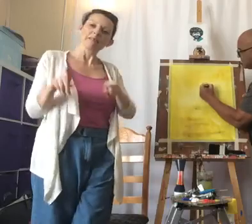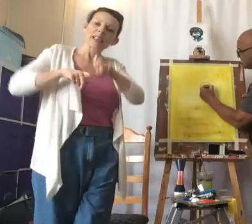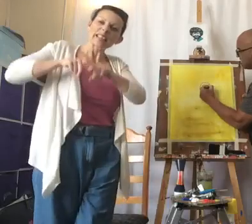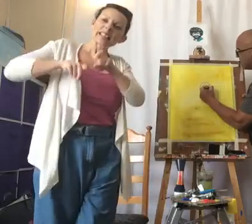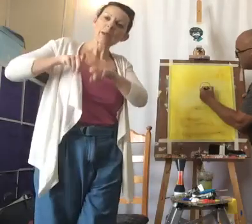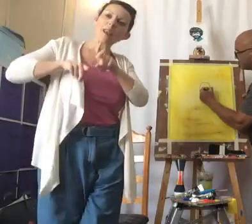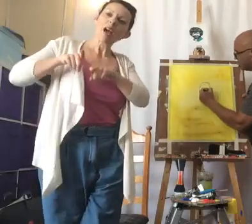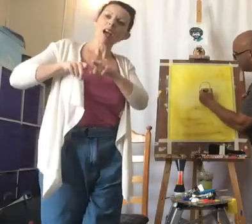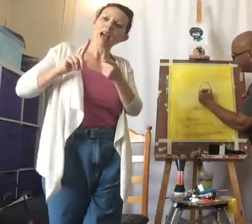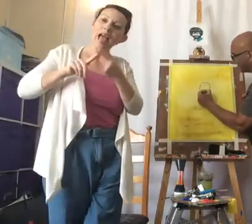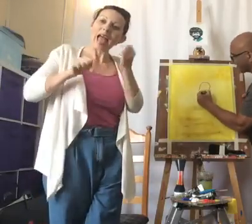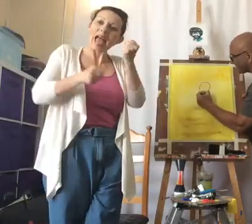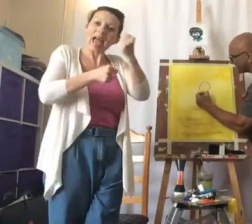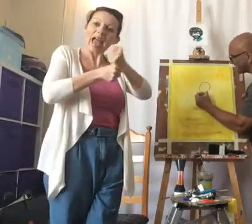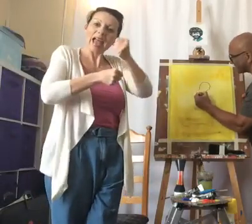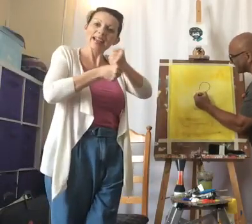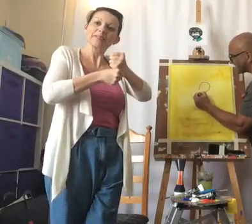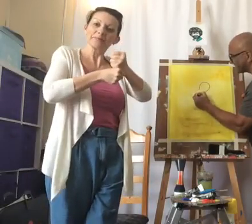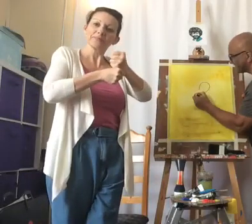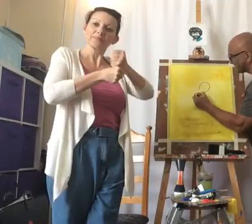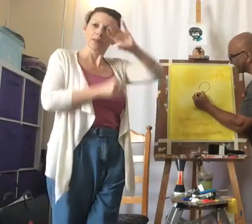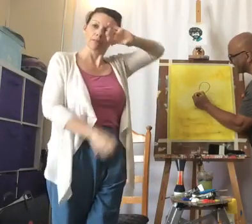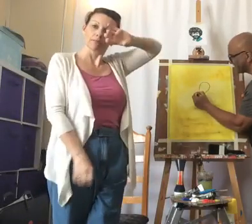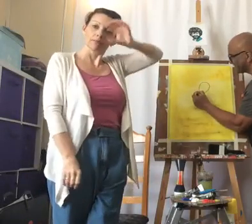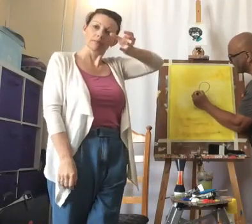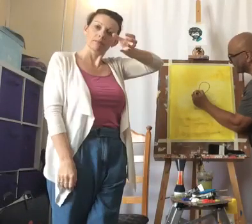it's just an egg. Don't know why I said upside down.